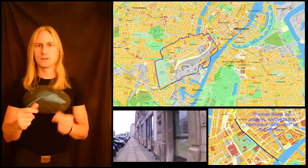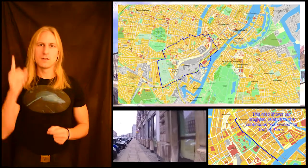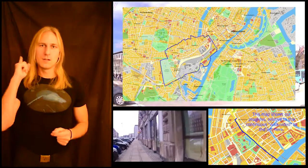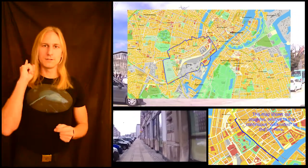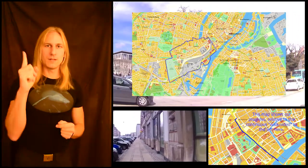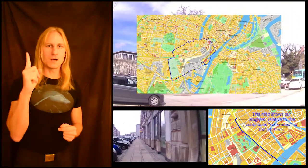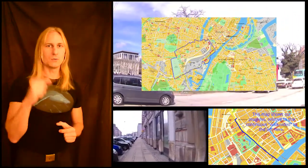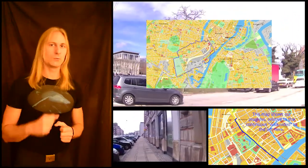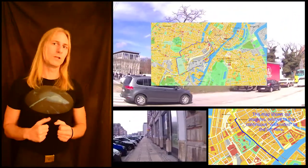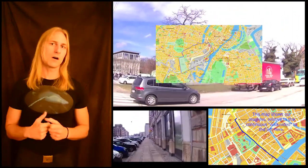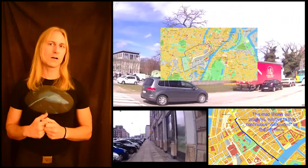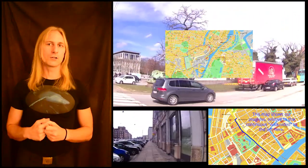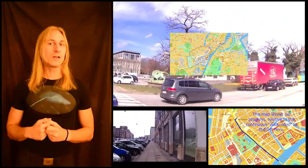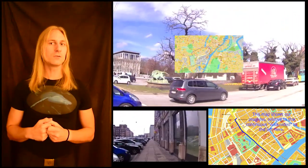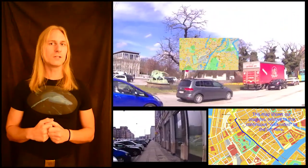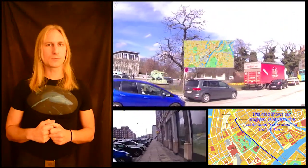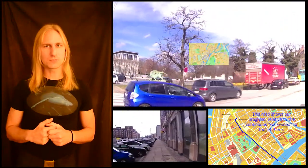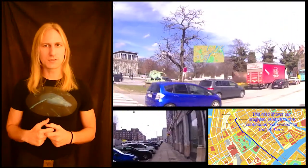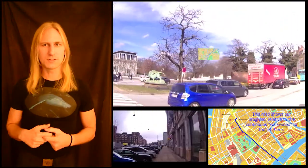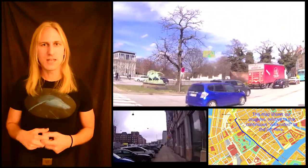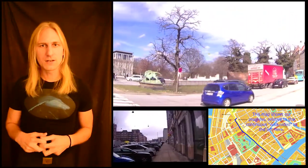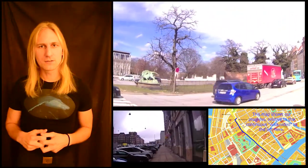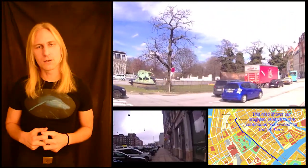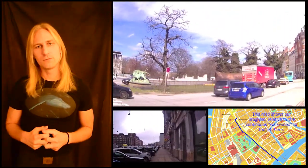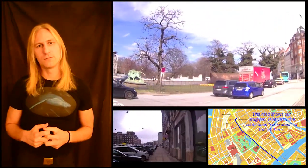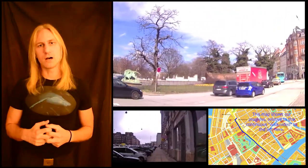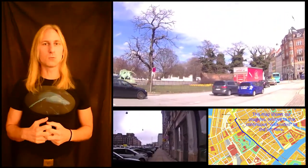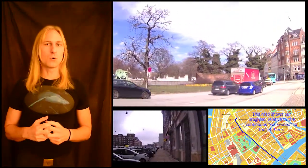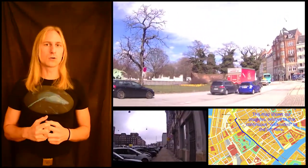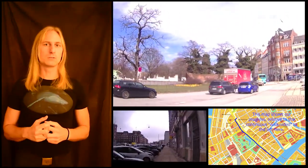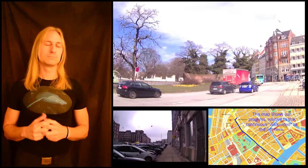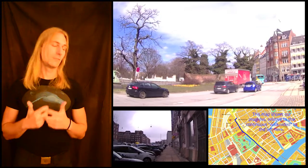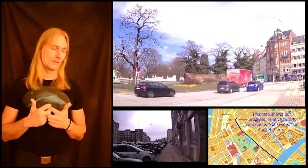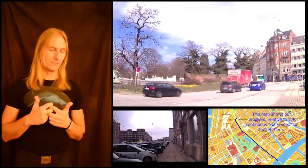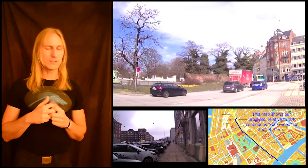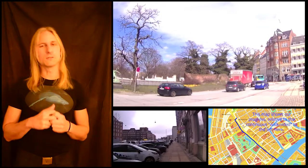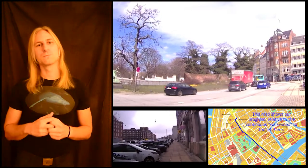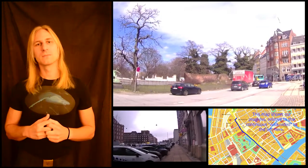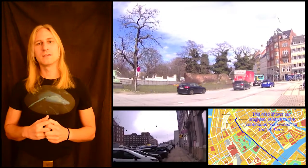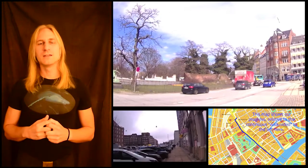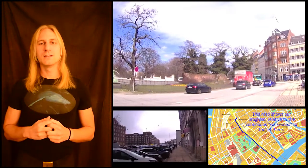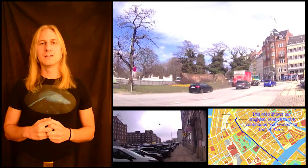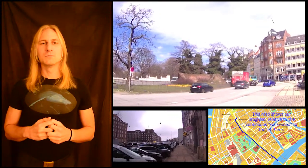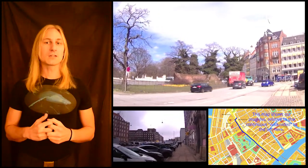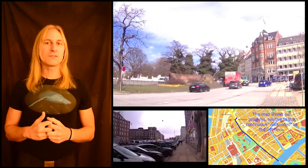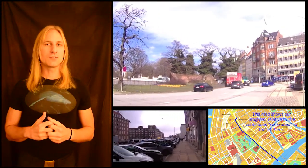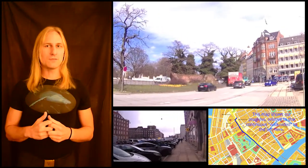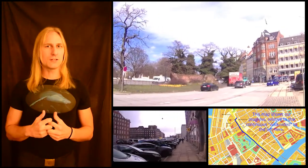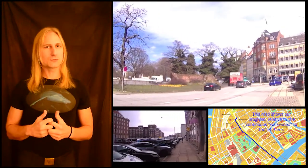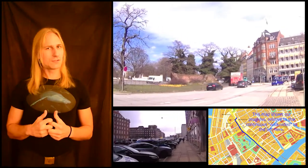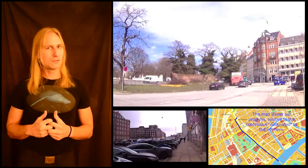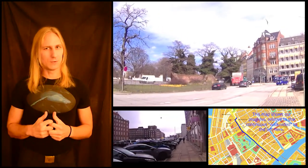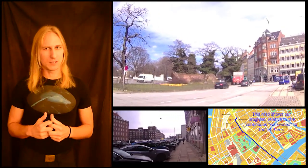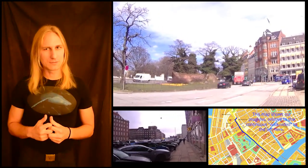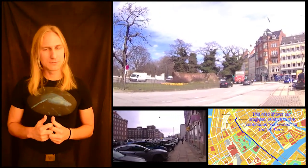video. Now we are gradually approaching the end of our walk and the video, but I have saved